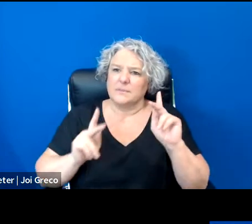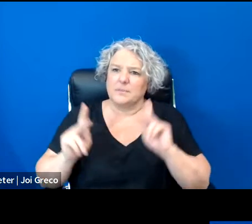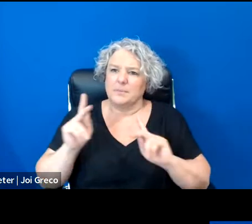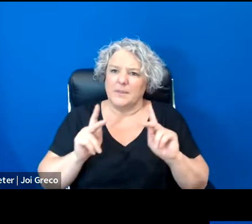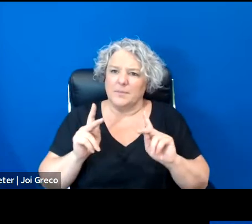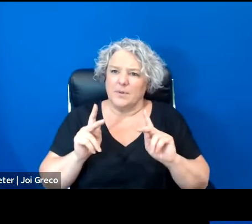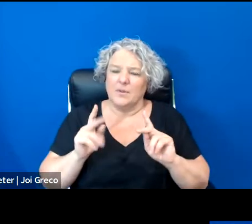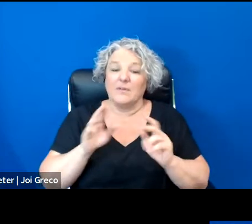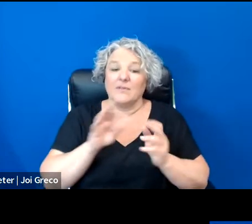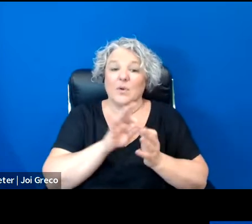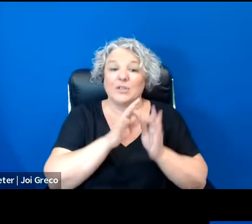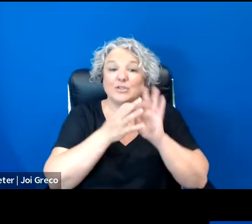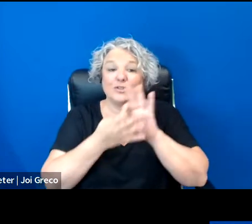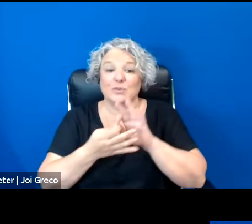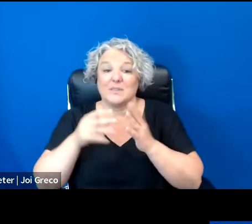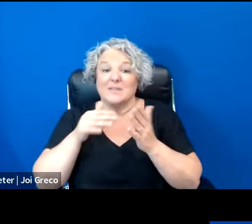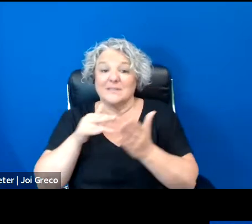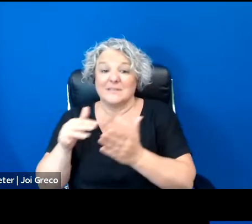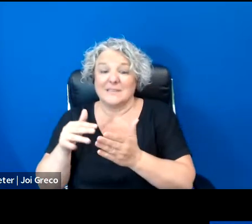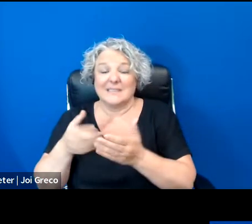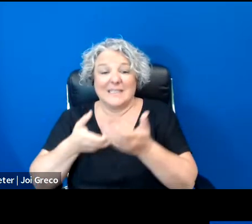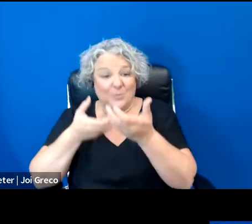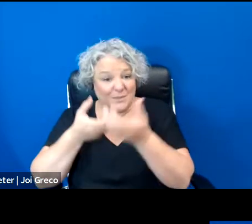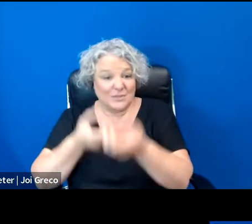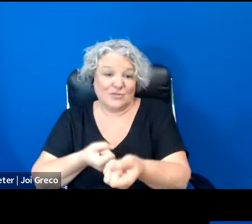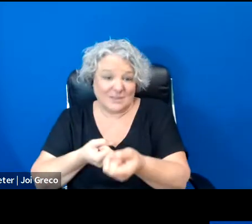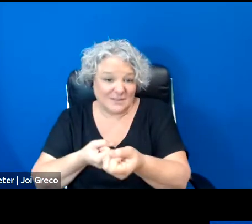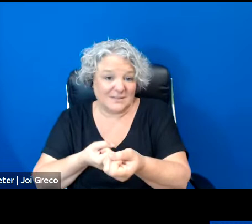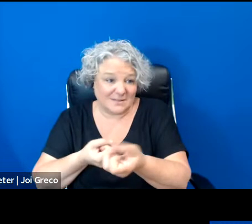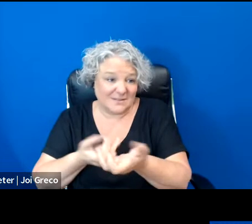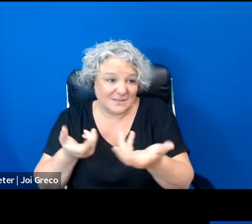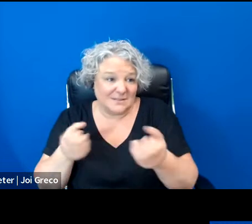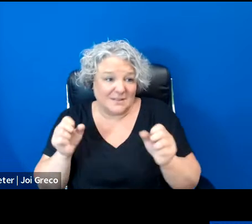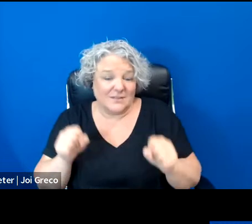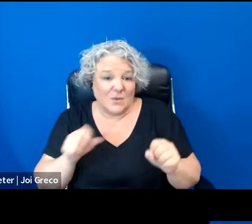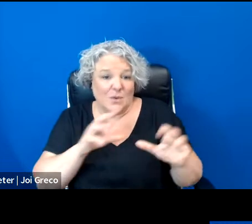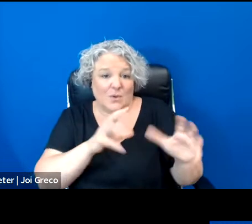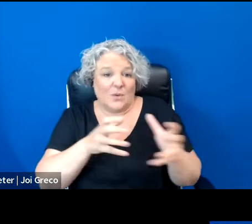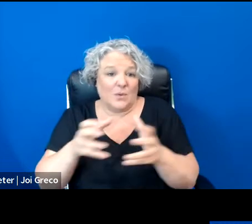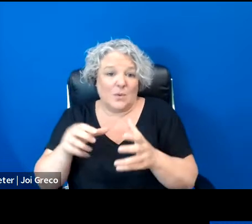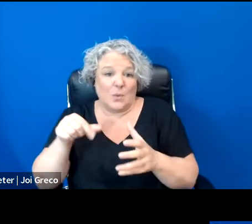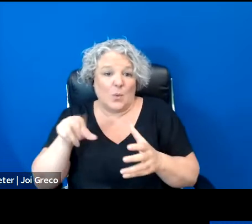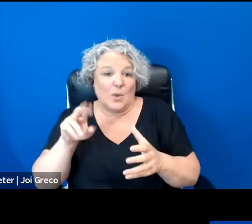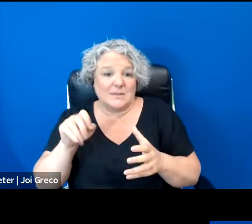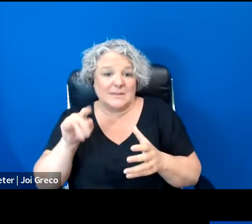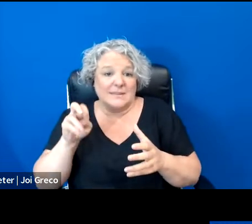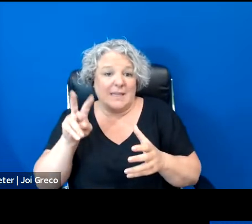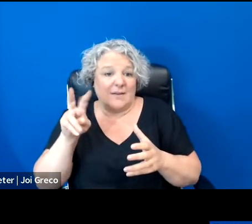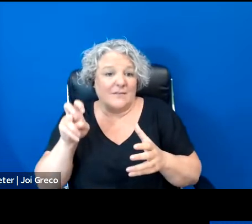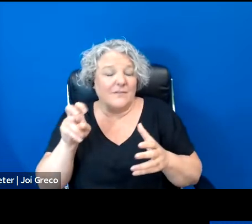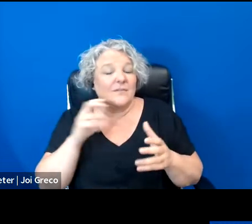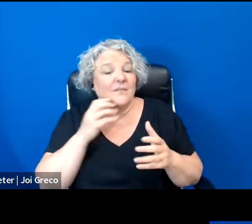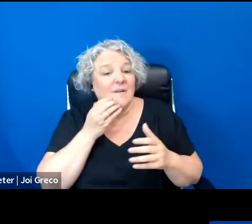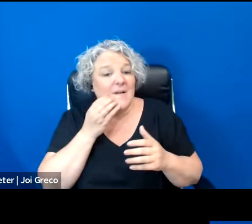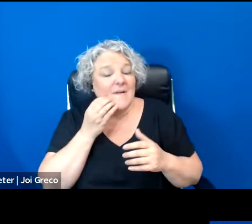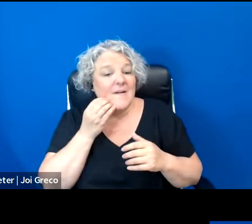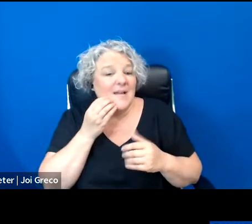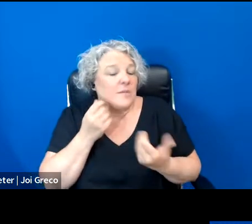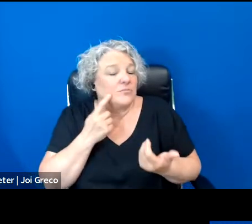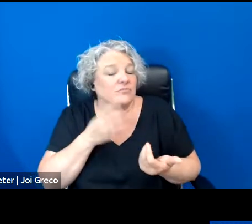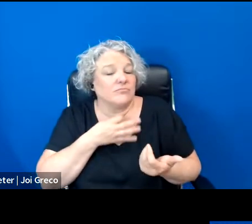interpretive studies can be also trusted as, you know, quantitative studies? Again, it's just a